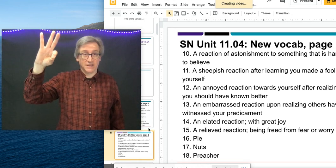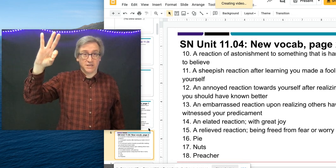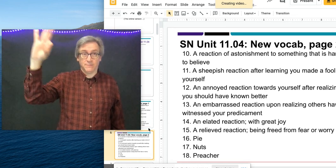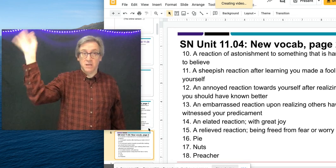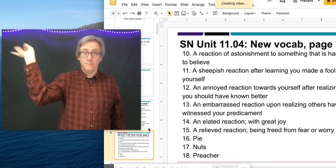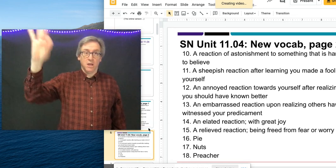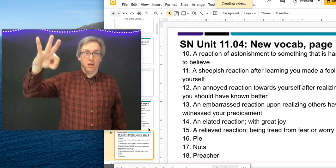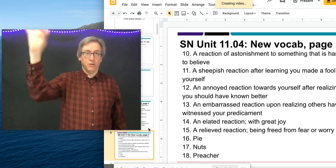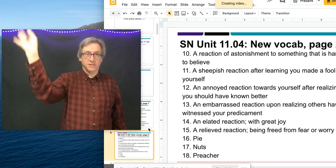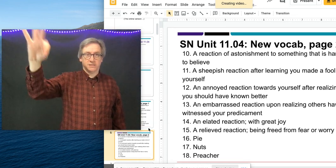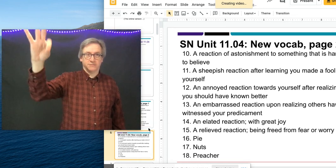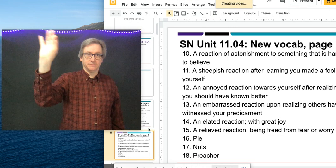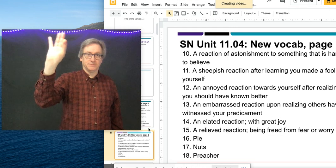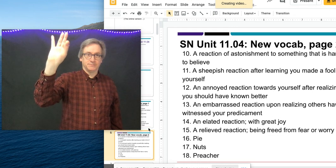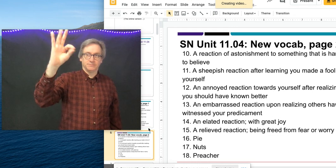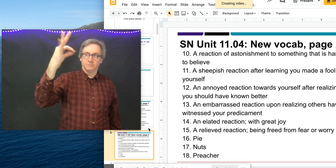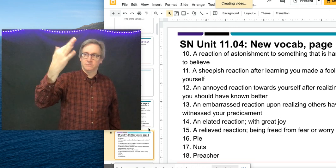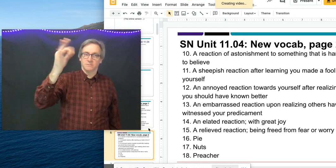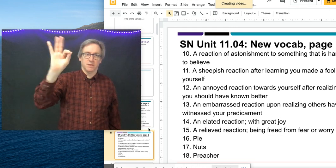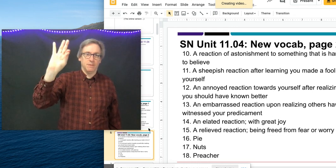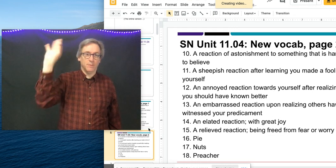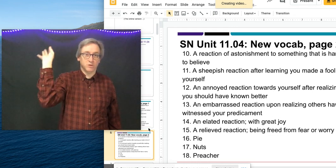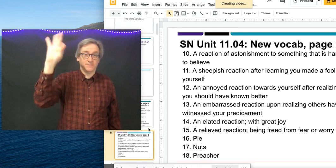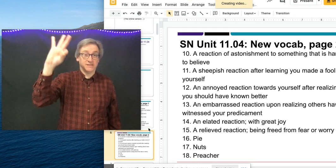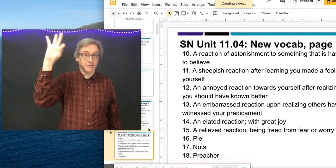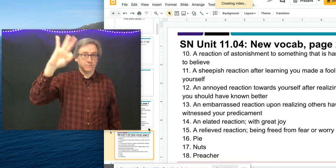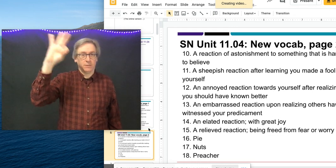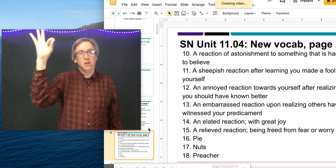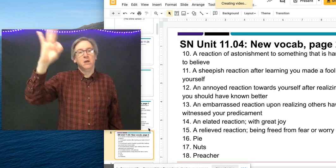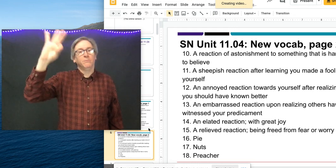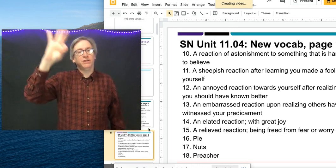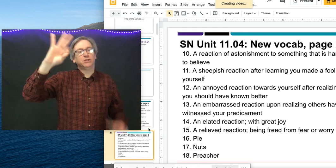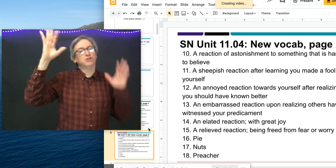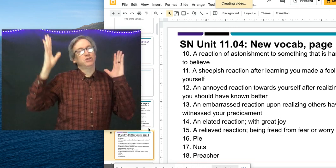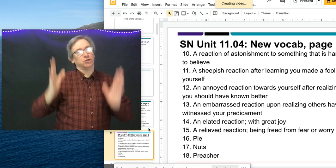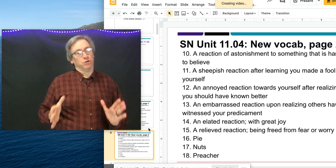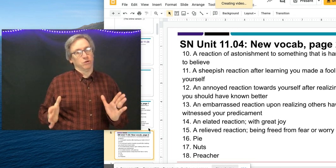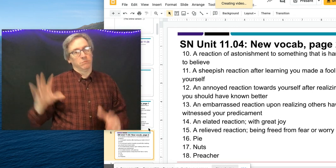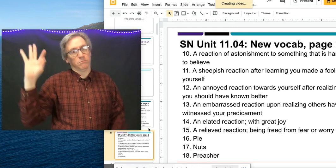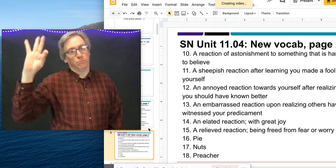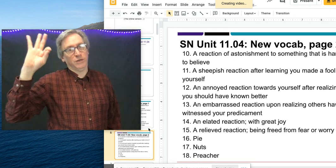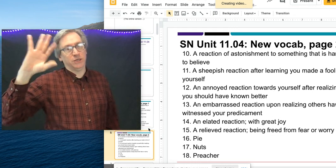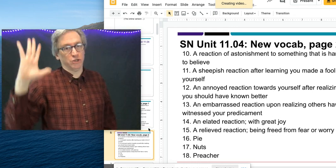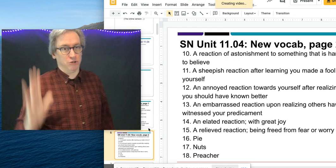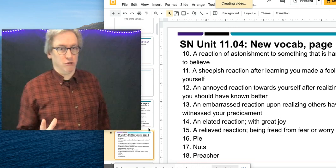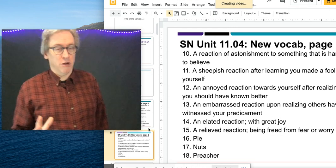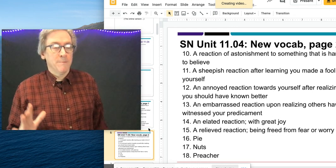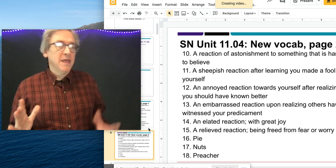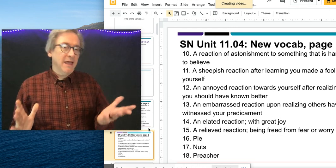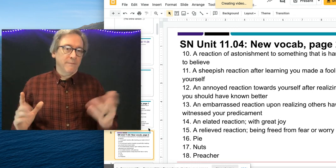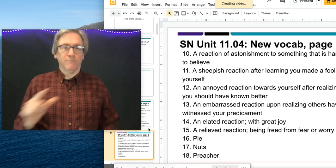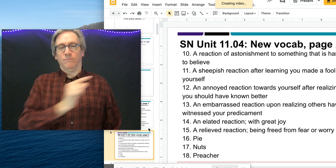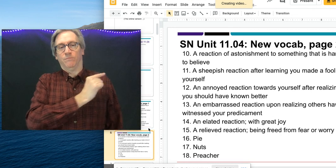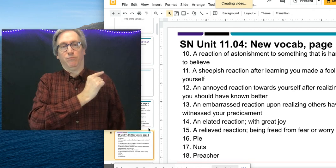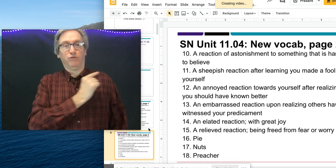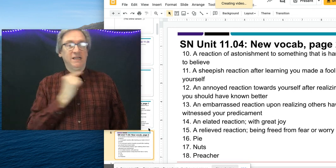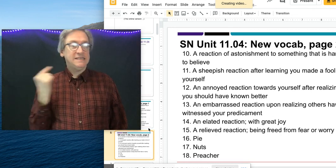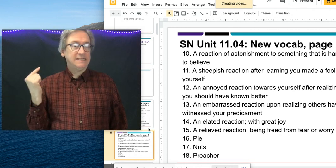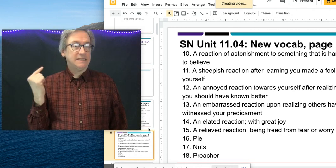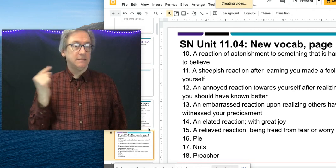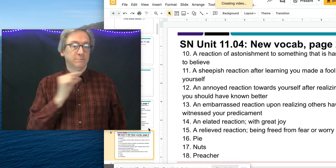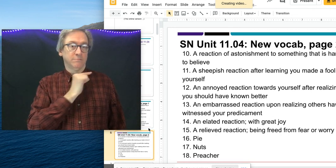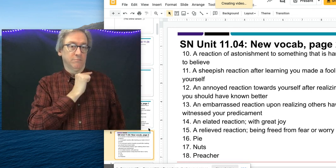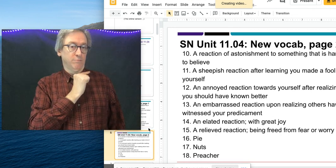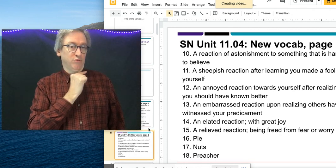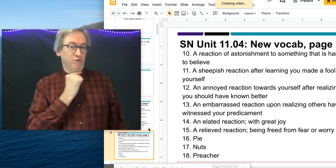an F hand shape, although it's maybe more specific. Preacher. Preacher.